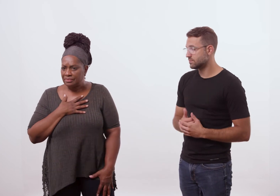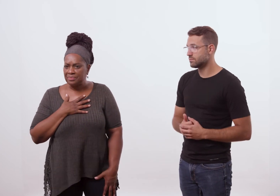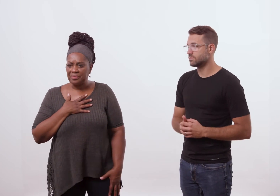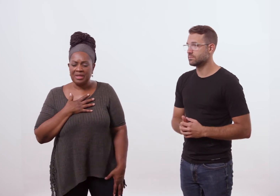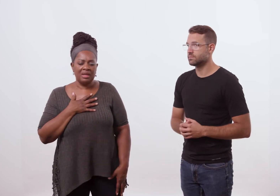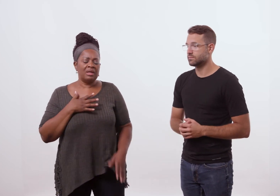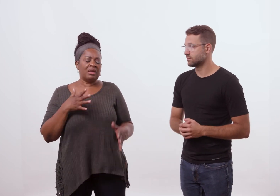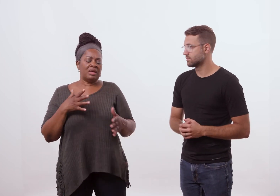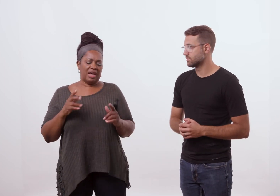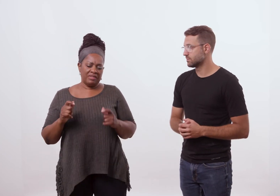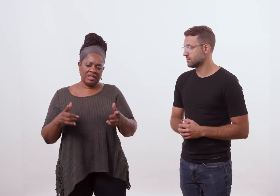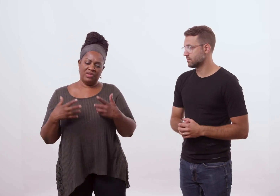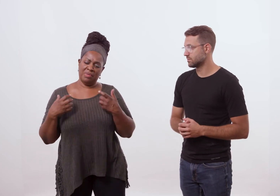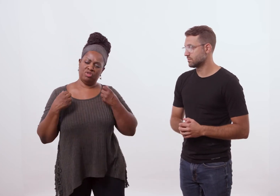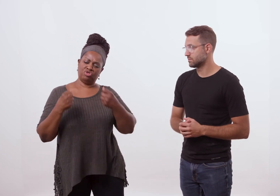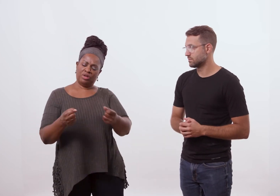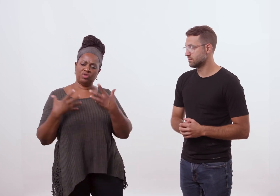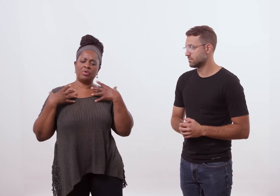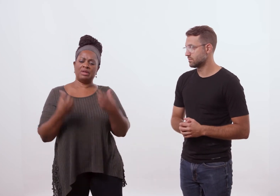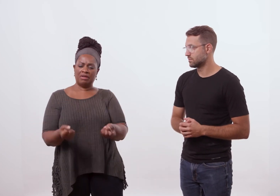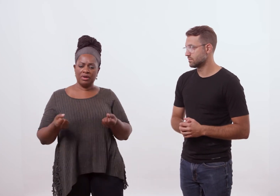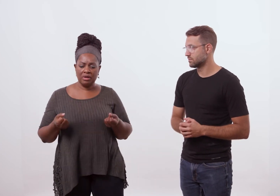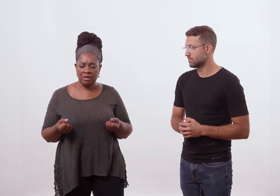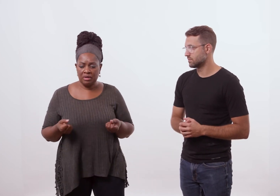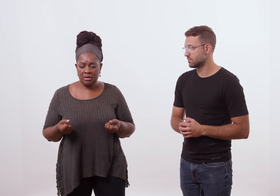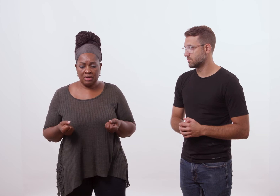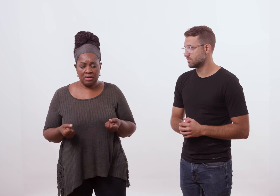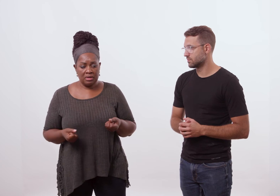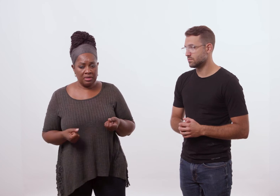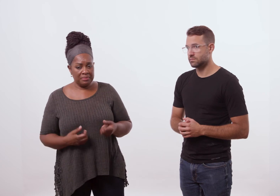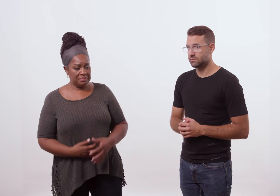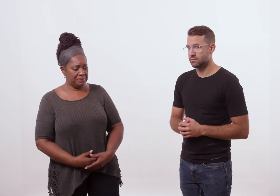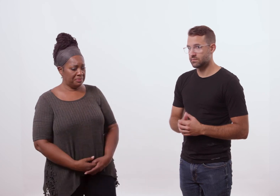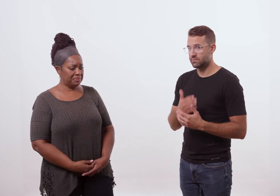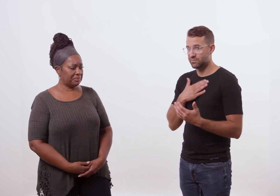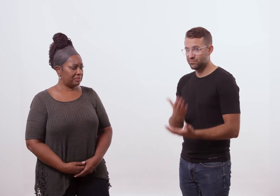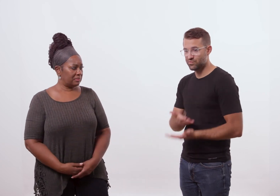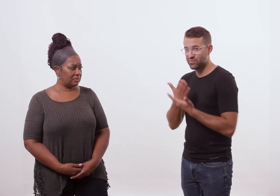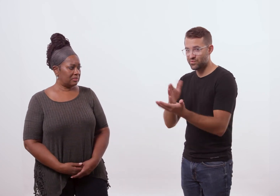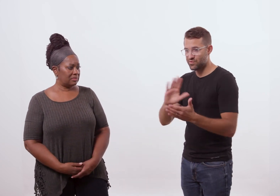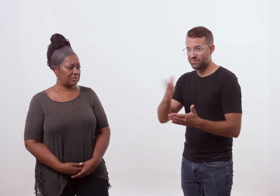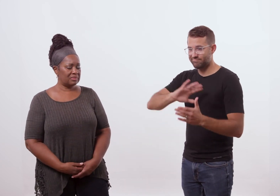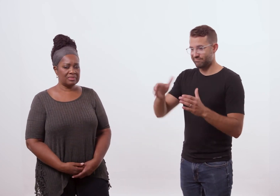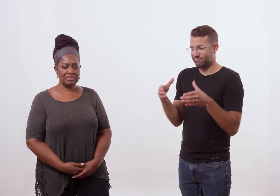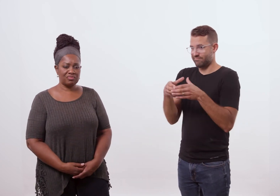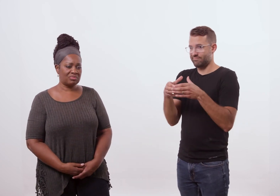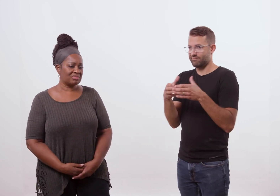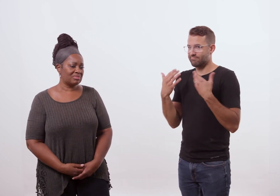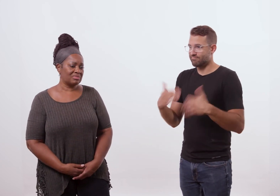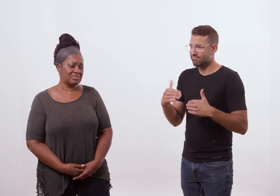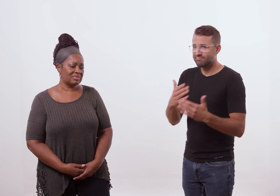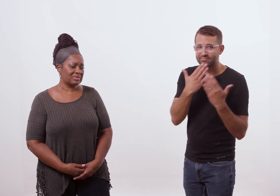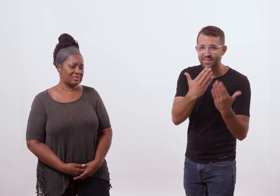I have given him the strength to recover. And you have given me back a packmate. No words of Thanes could say enough, beautiful